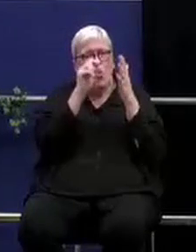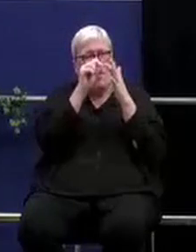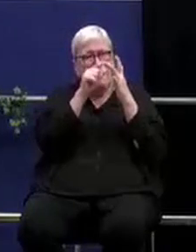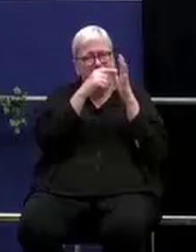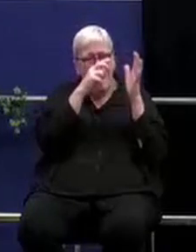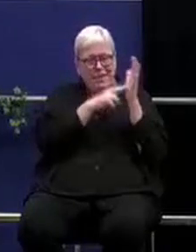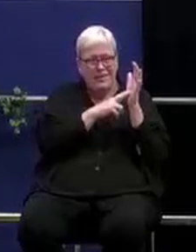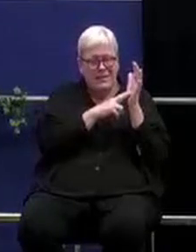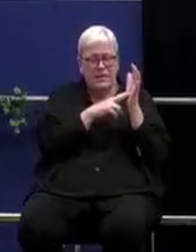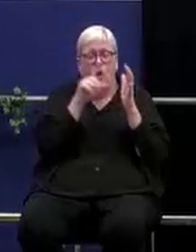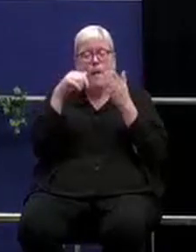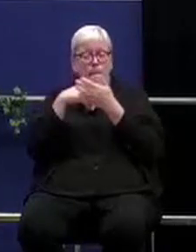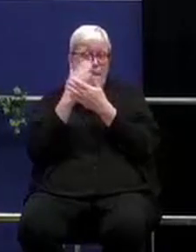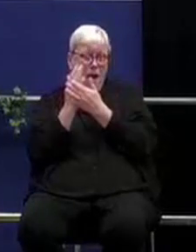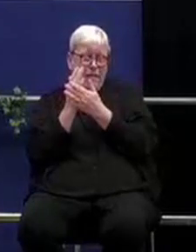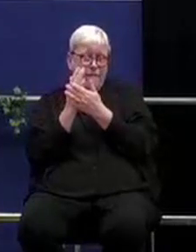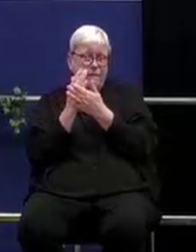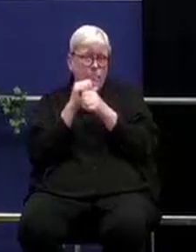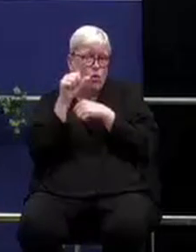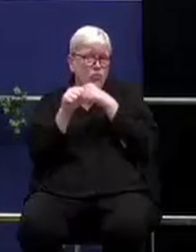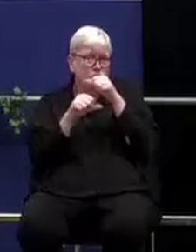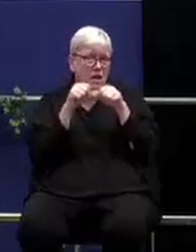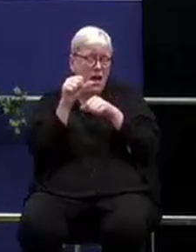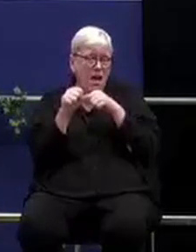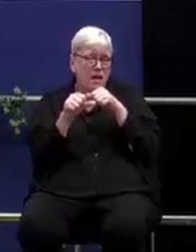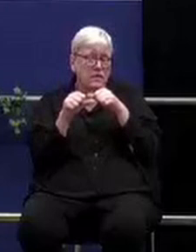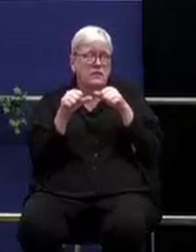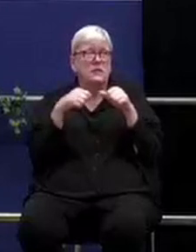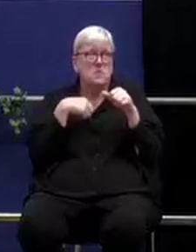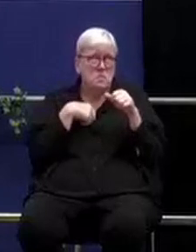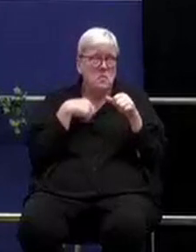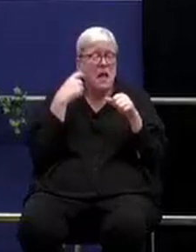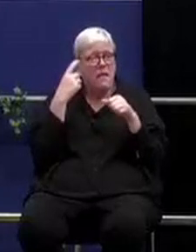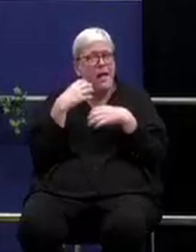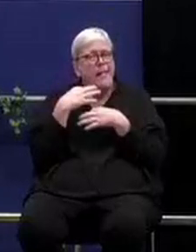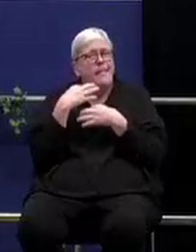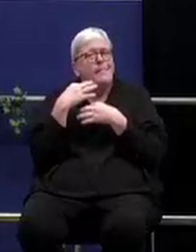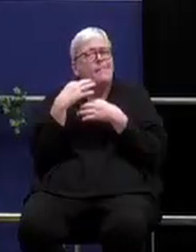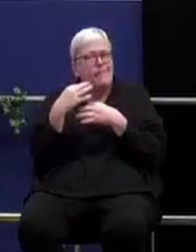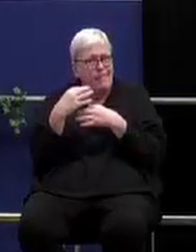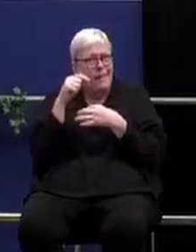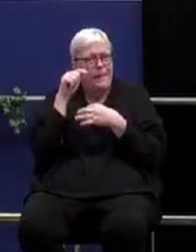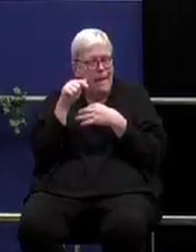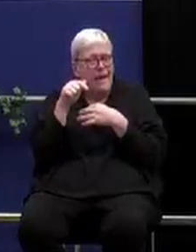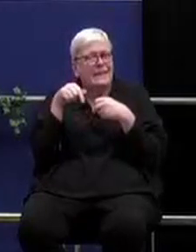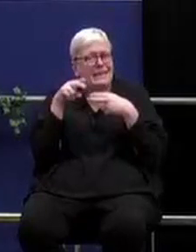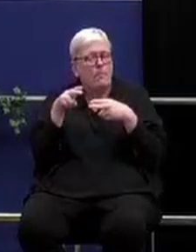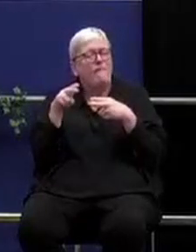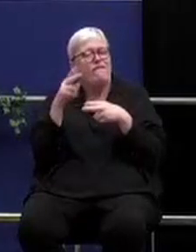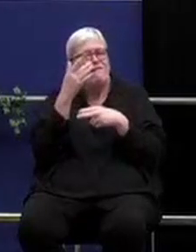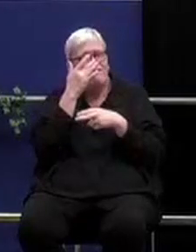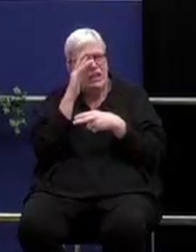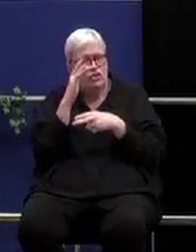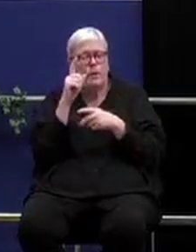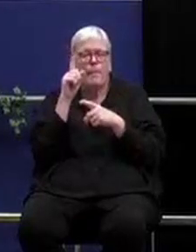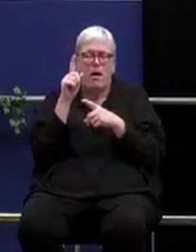was it part of the process at all? I was always drawn to dystopian fiction because I think